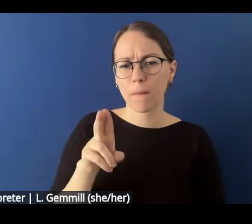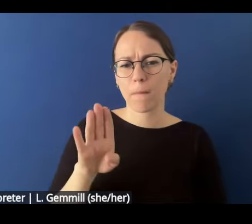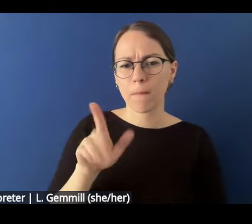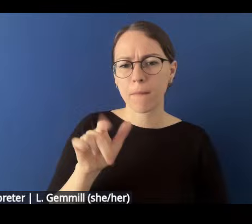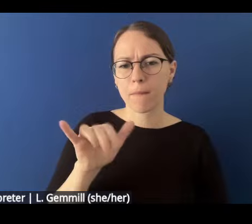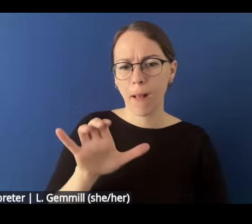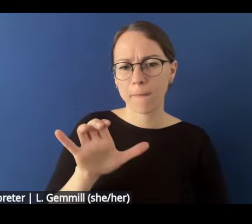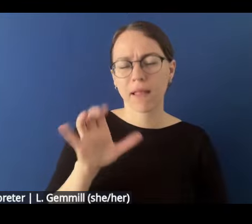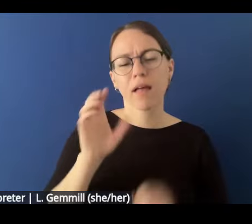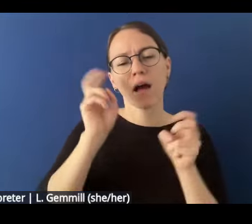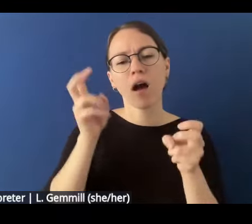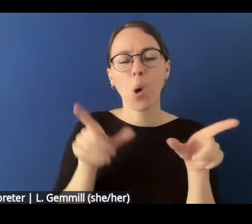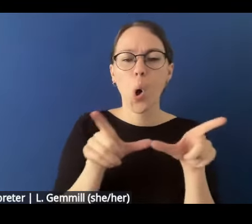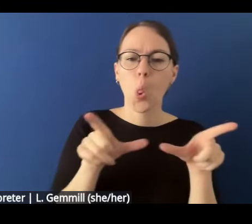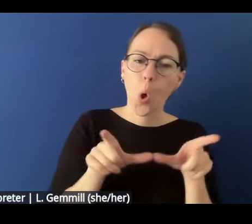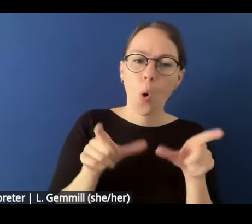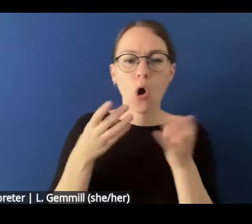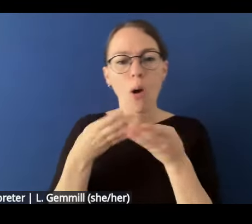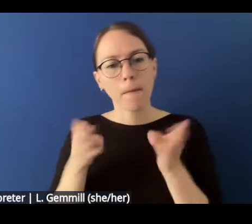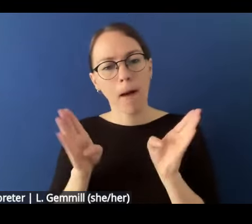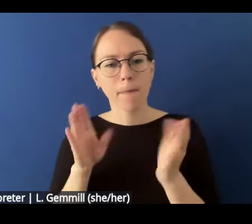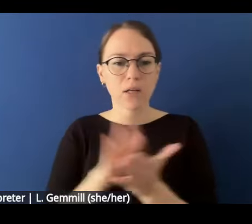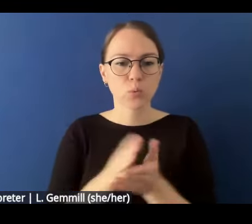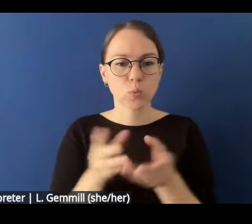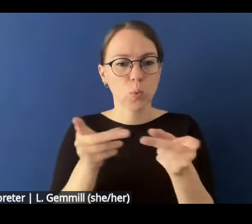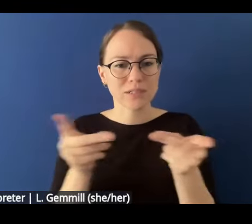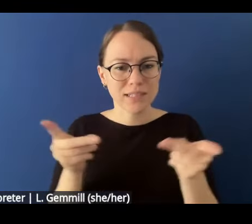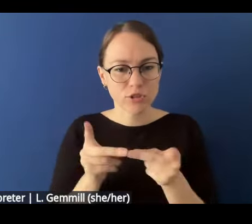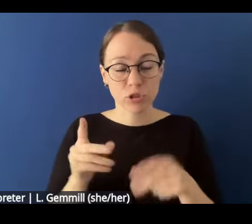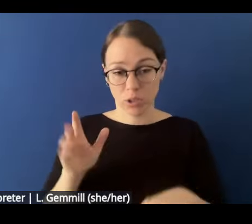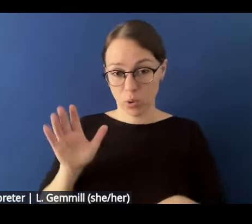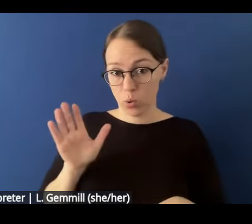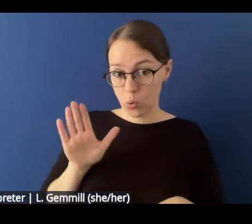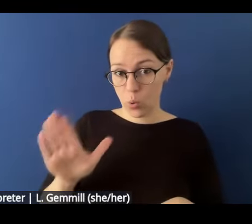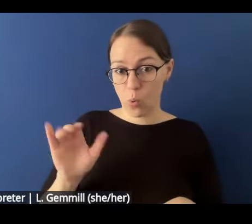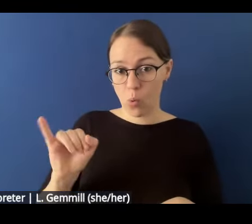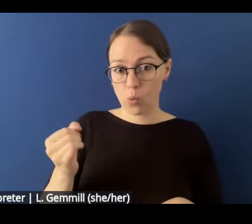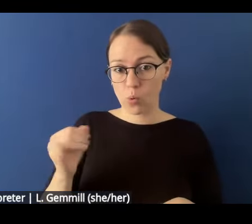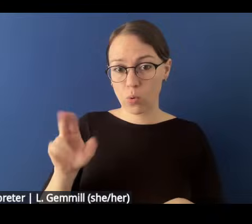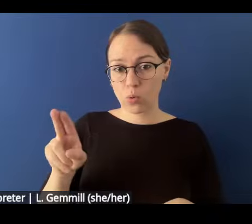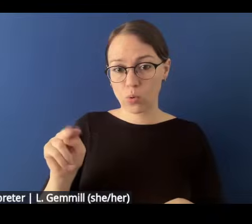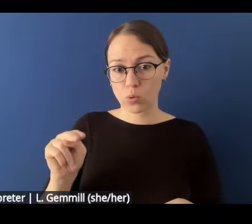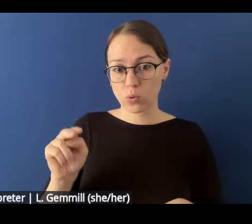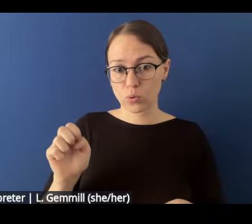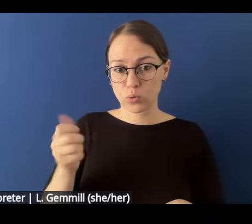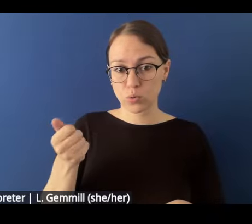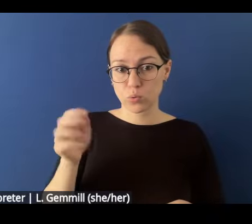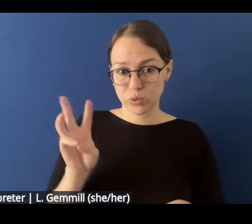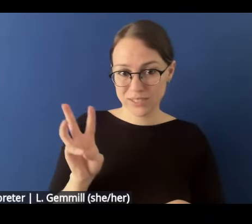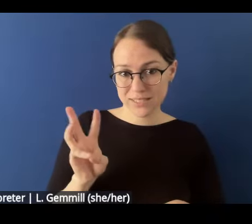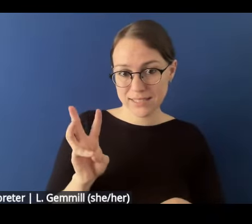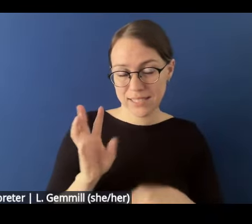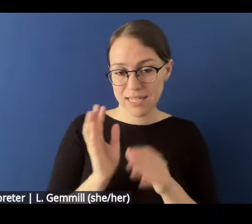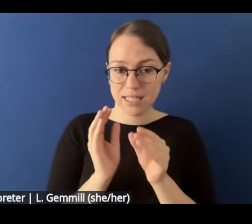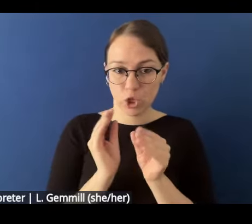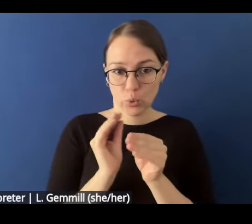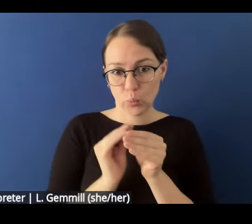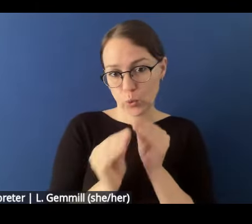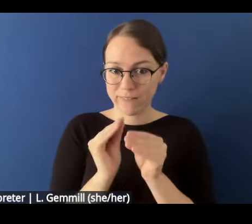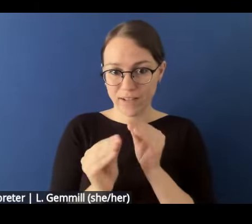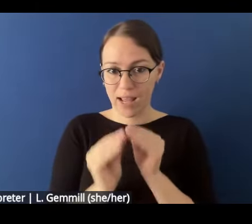school districts. And your June 16th amended or revised petition